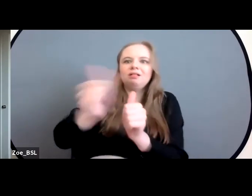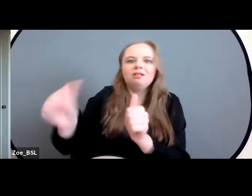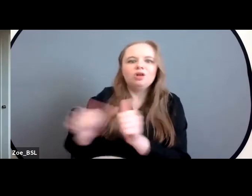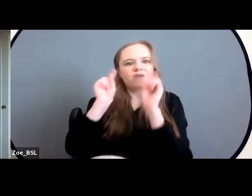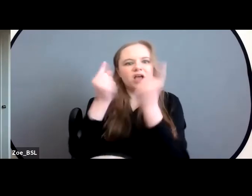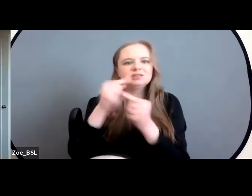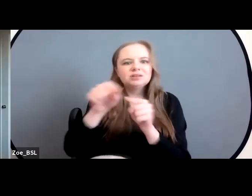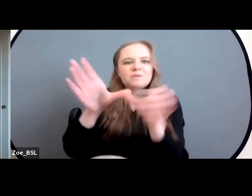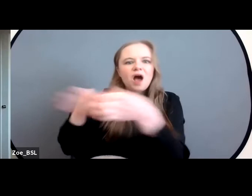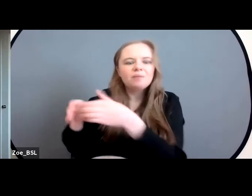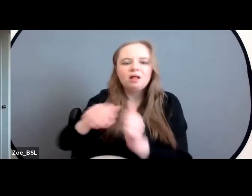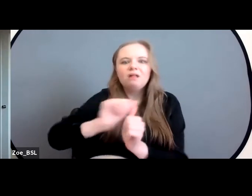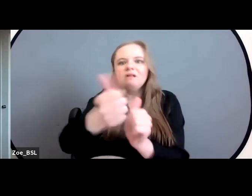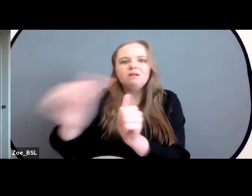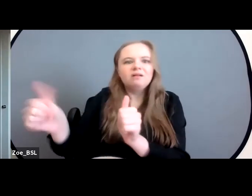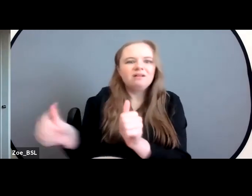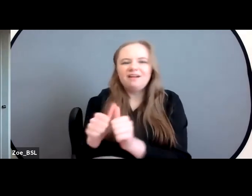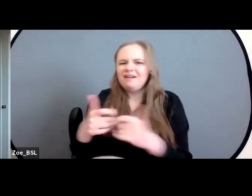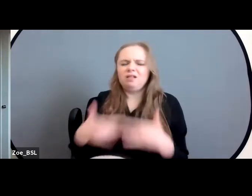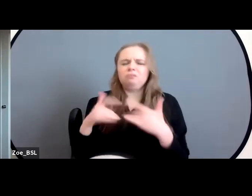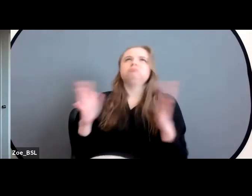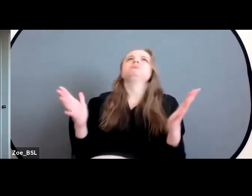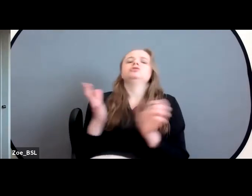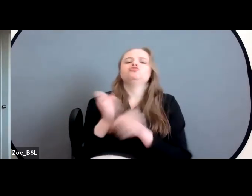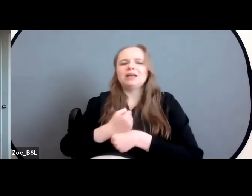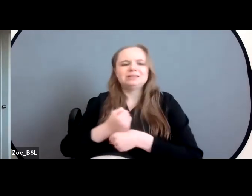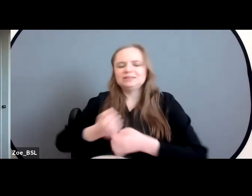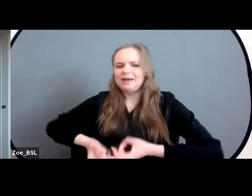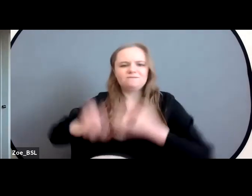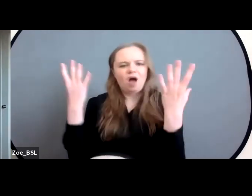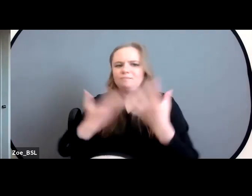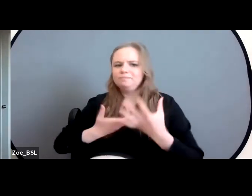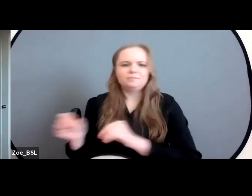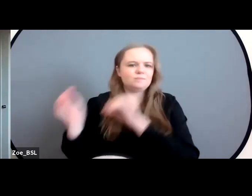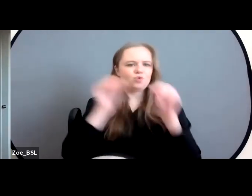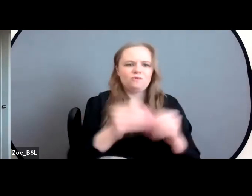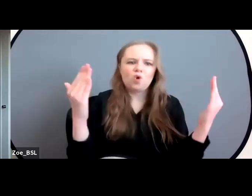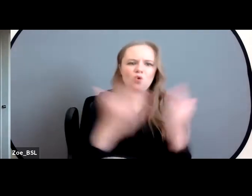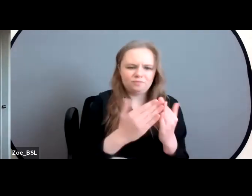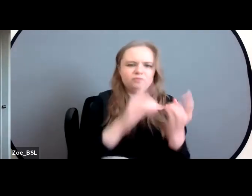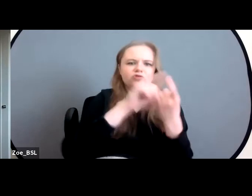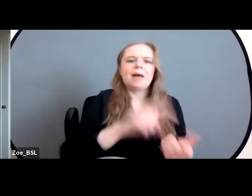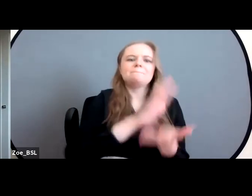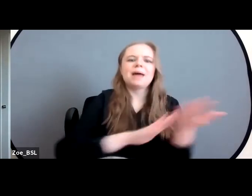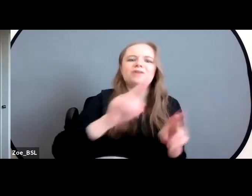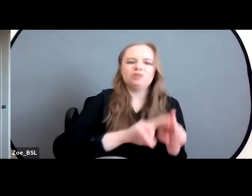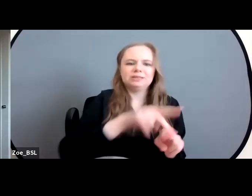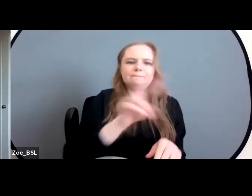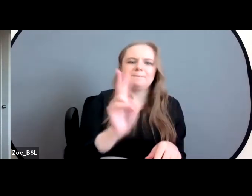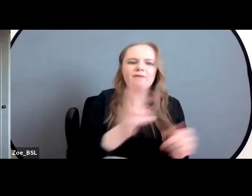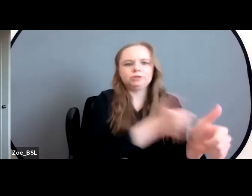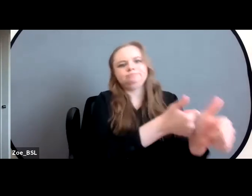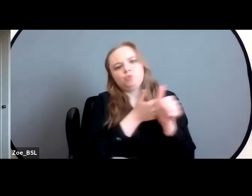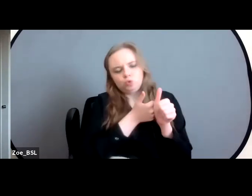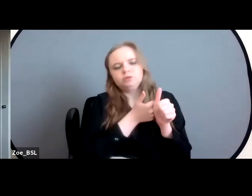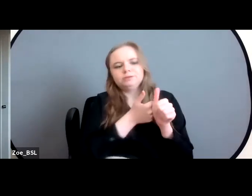just became so overwhelming that I decided to move home and rely on my parents for the support. So I